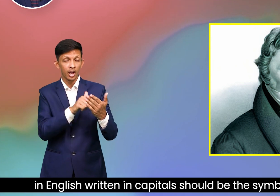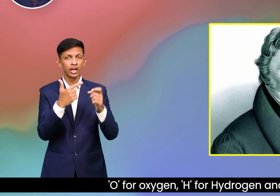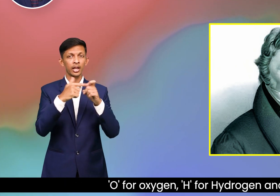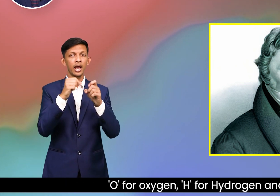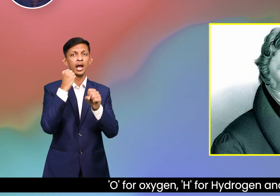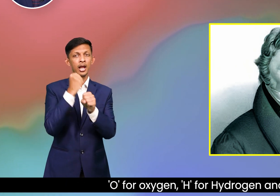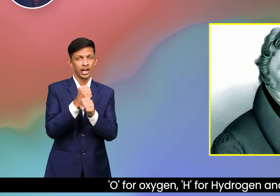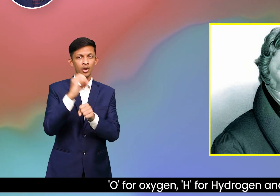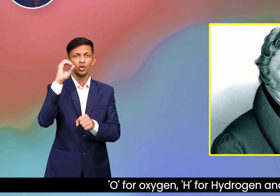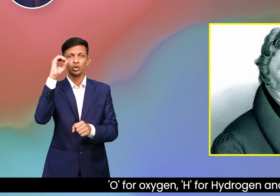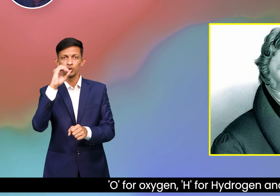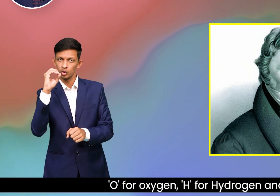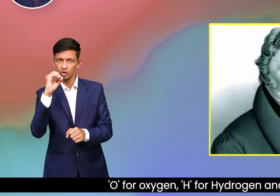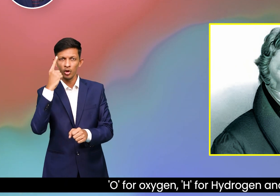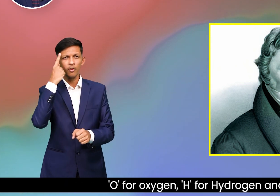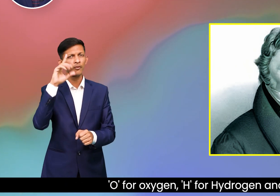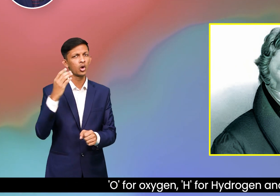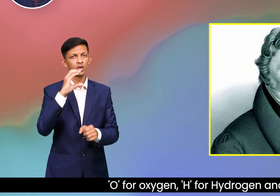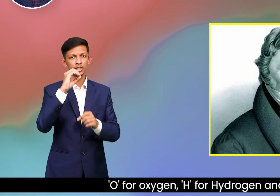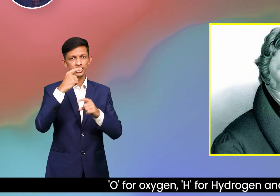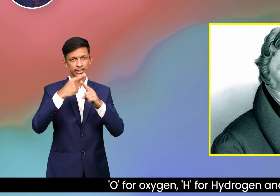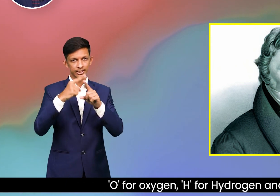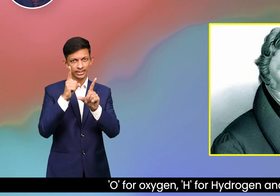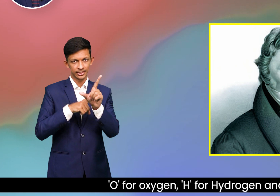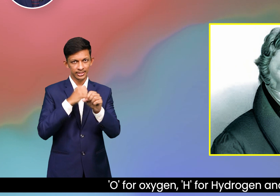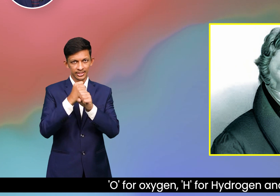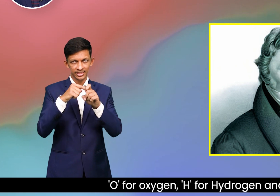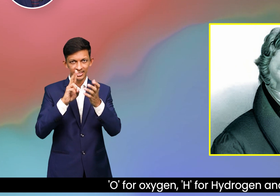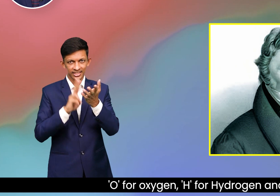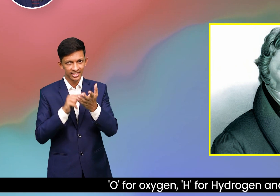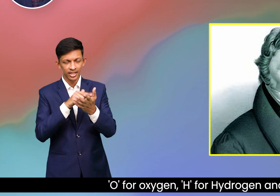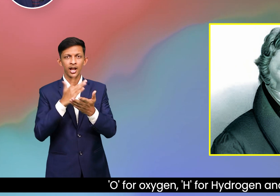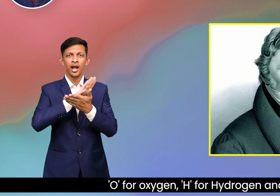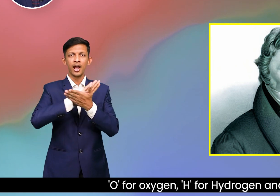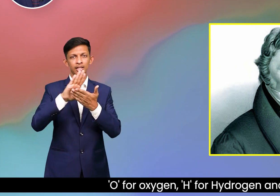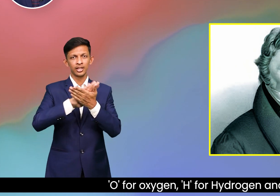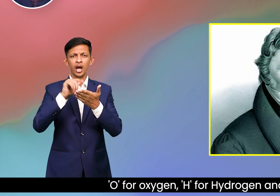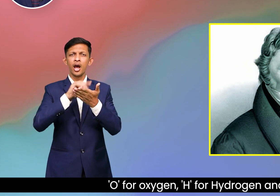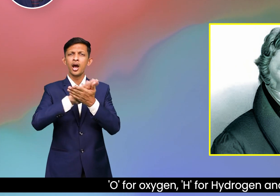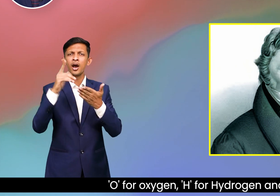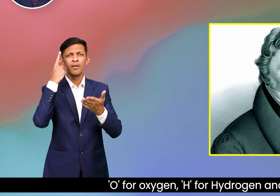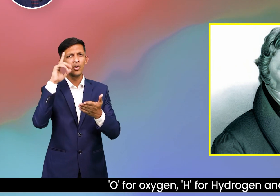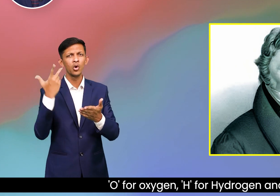Example, O for oxygen, H for hydrogen, and so on.